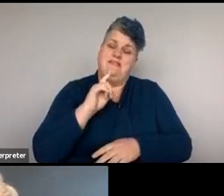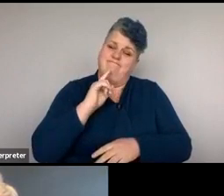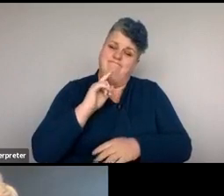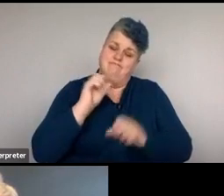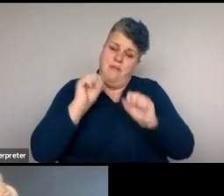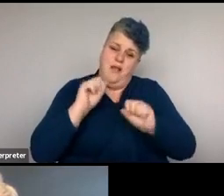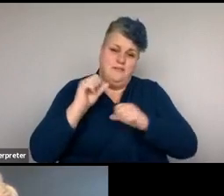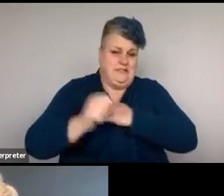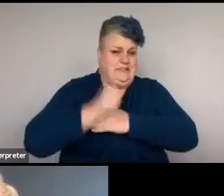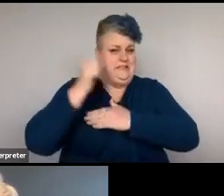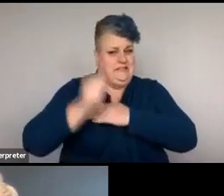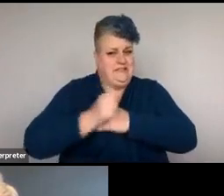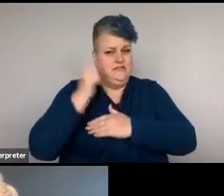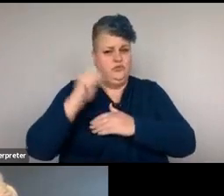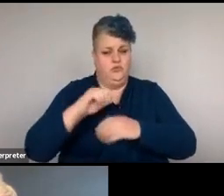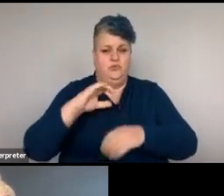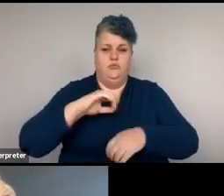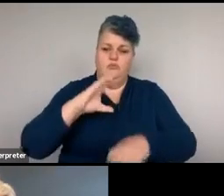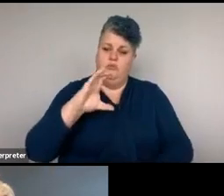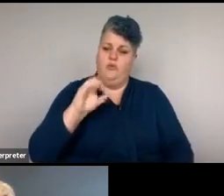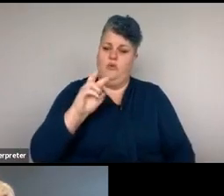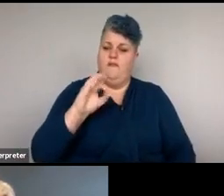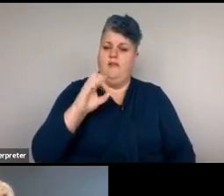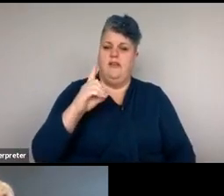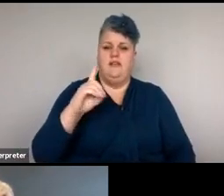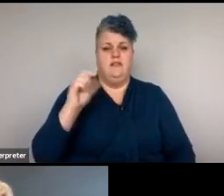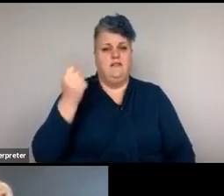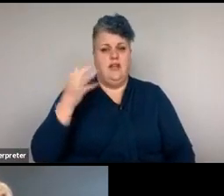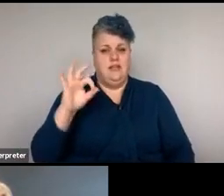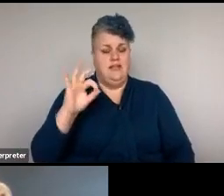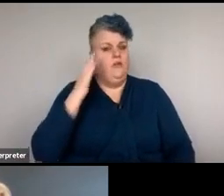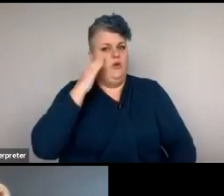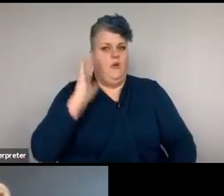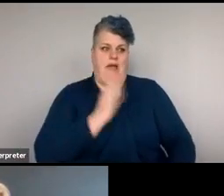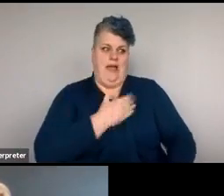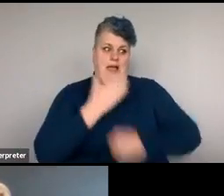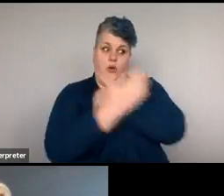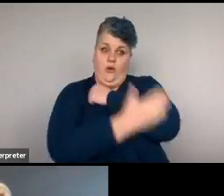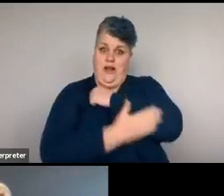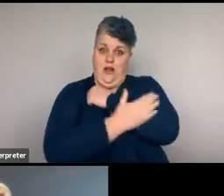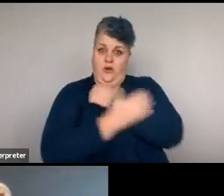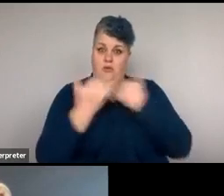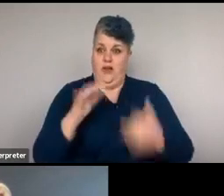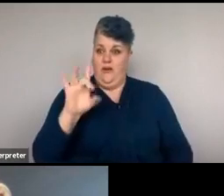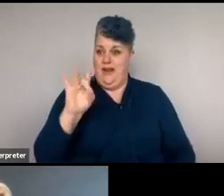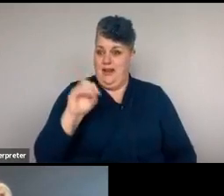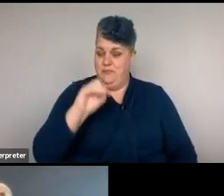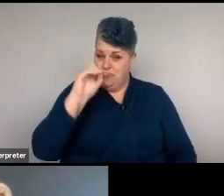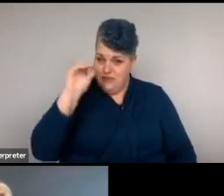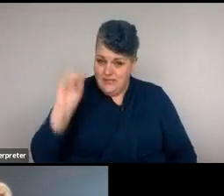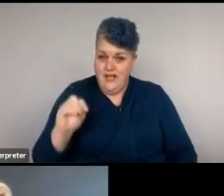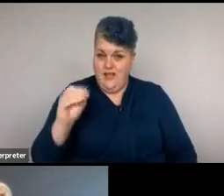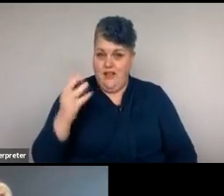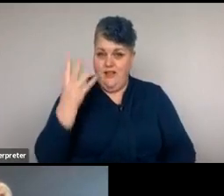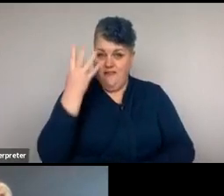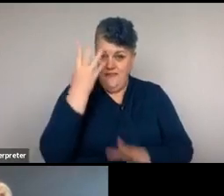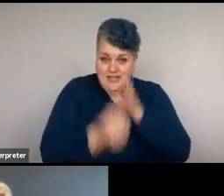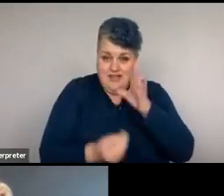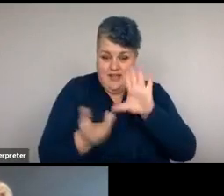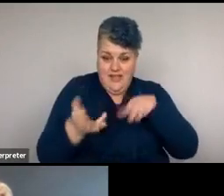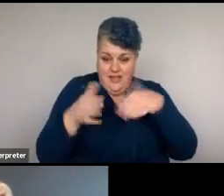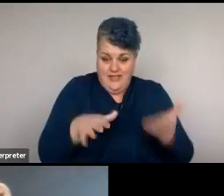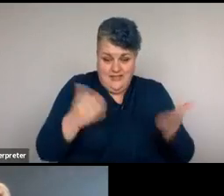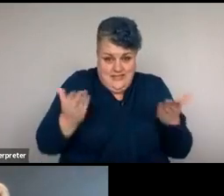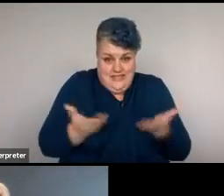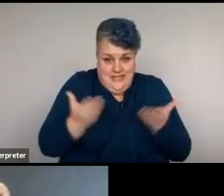this disease. And especially in our county, we know that about 80% of the deaths in Lucas County have